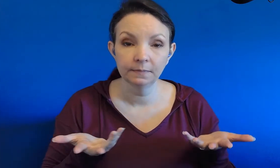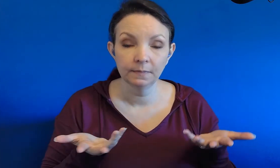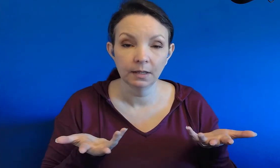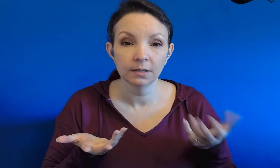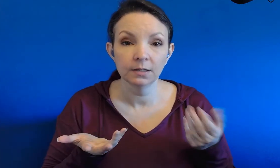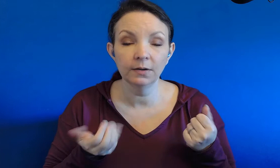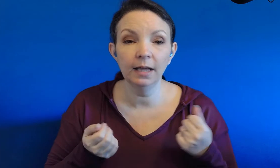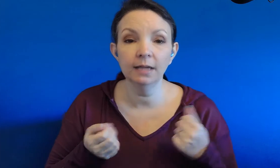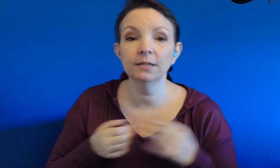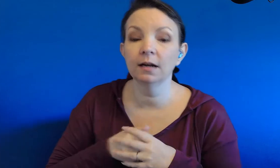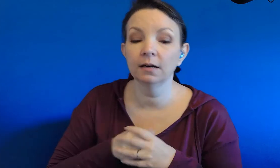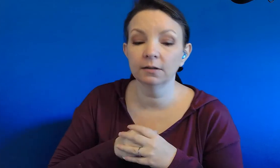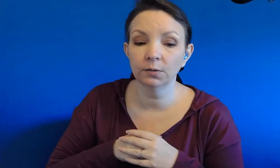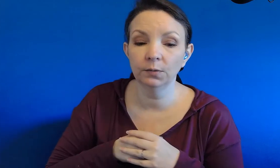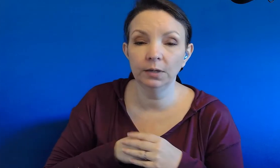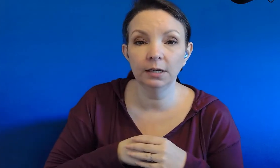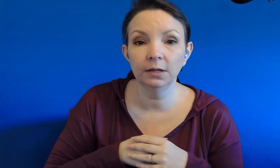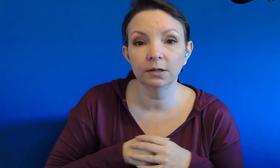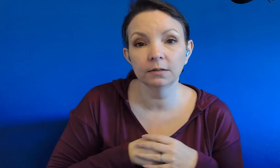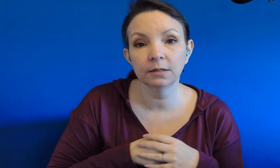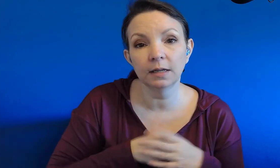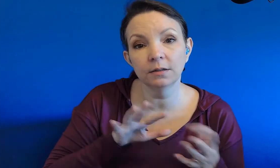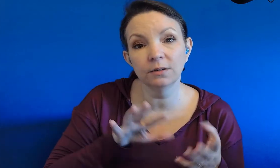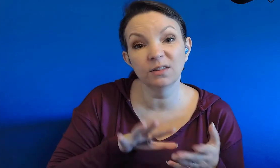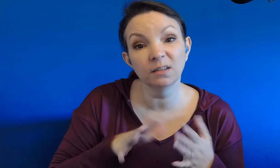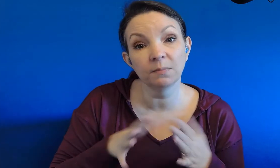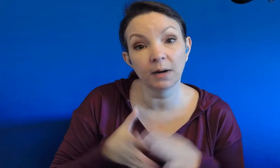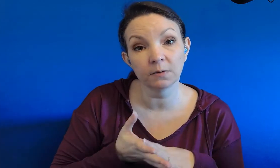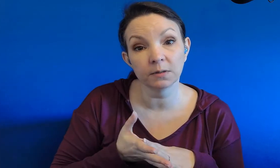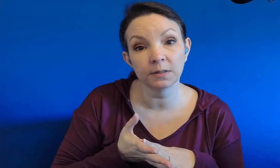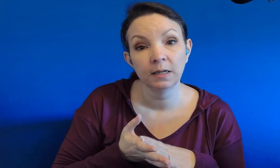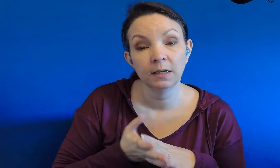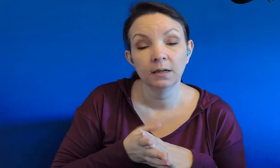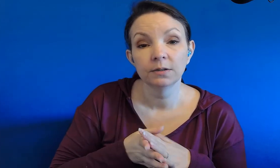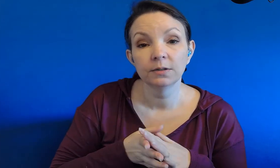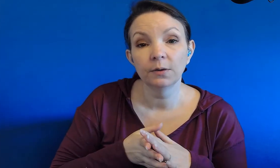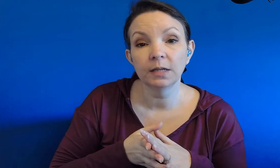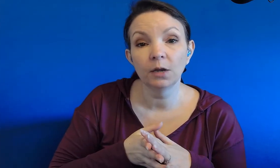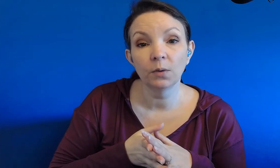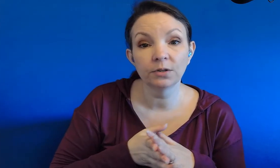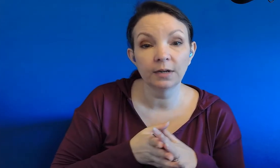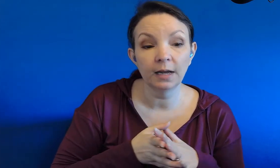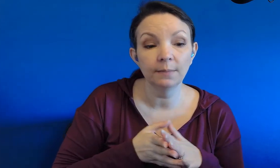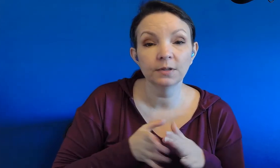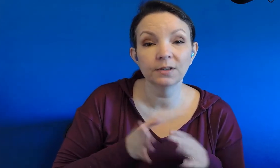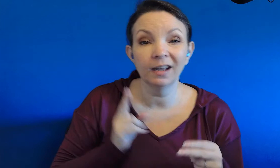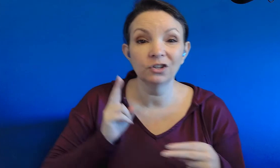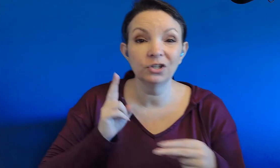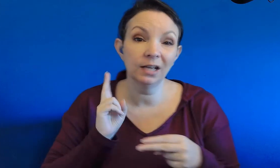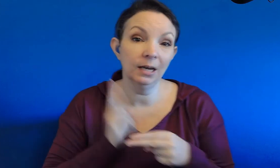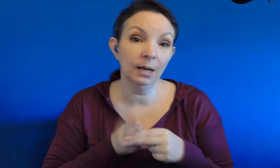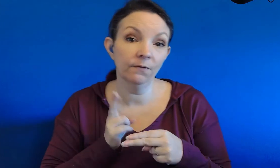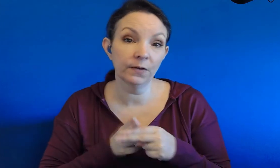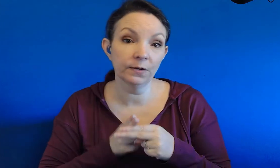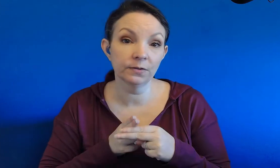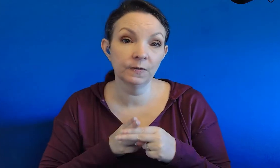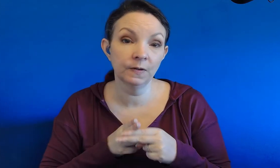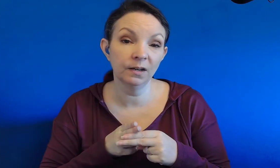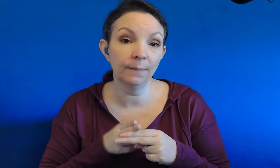So in ASL, we tend to do things backwards. So we say, what's your name? So I actually say name first, and I point who